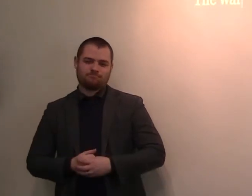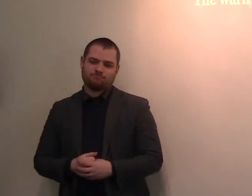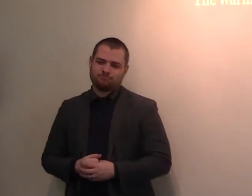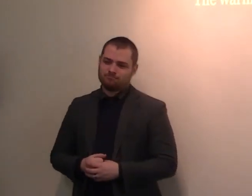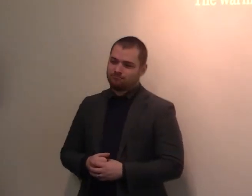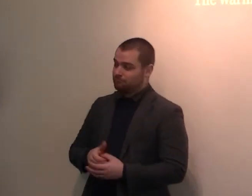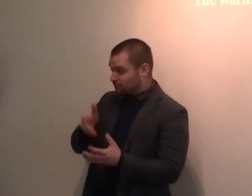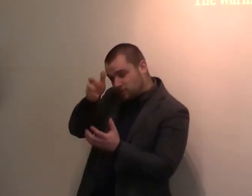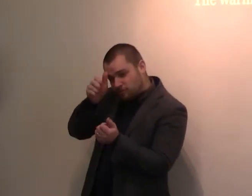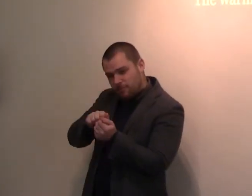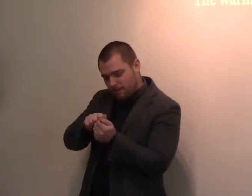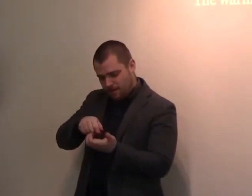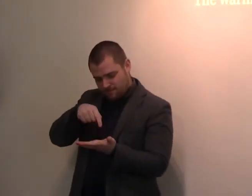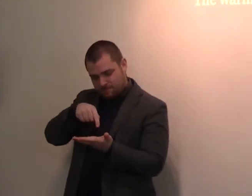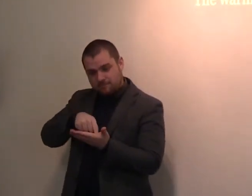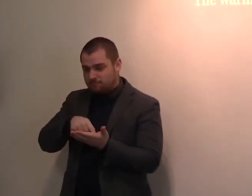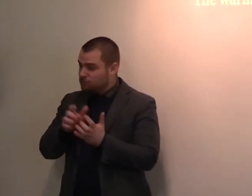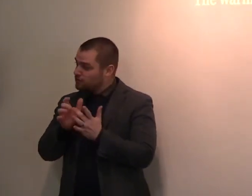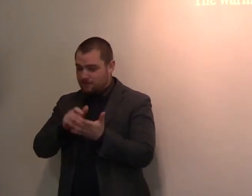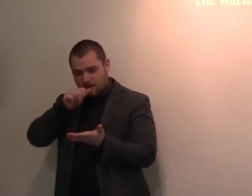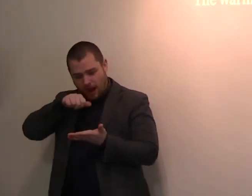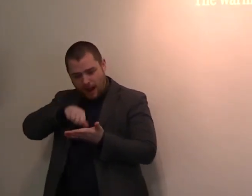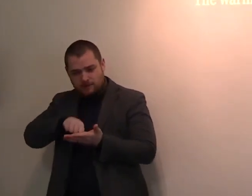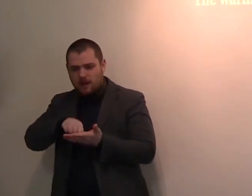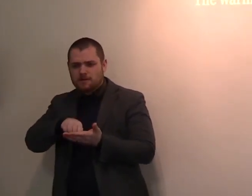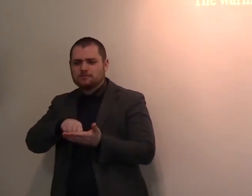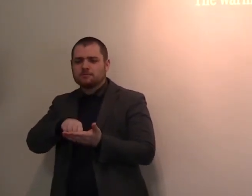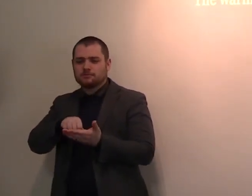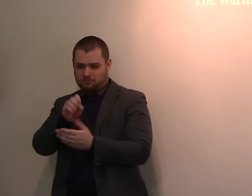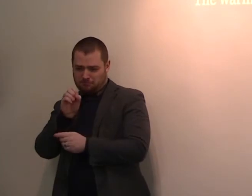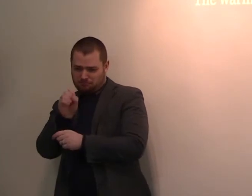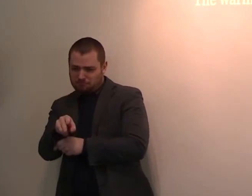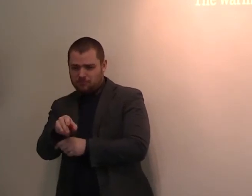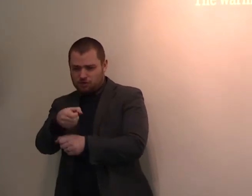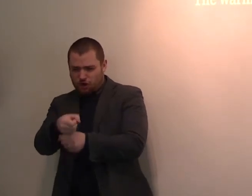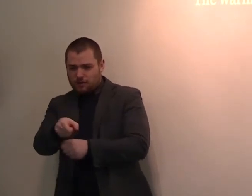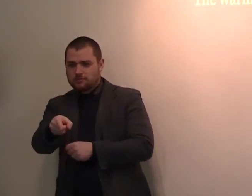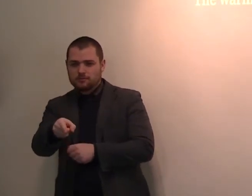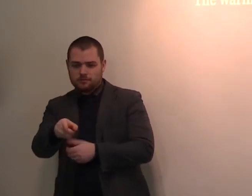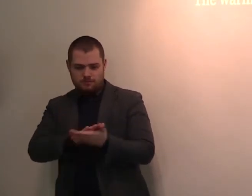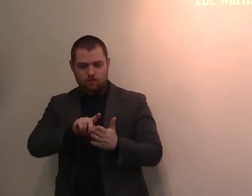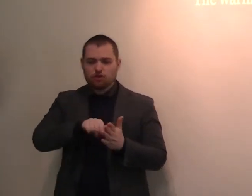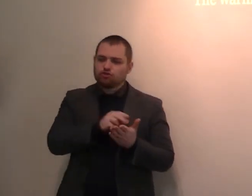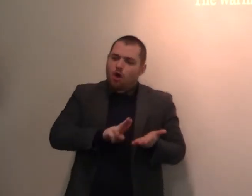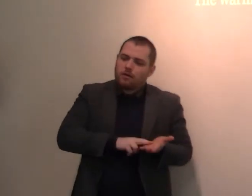letters sent to the churches not by John, but by the Lord Jesus Christ. It is his message